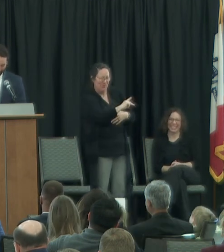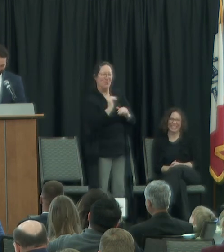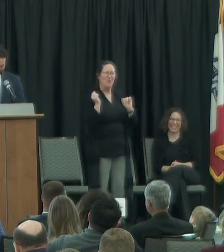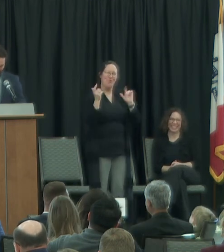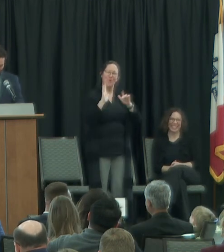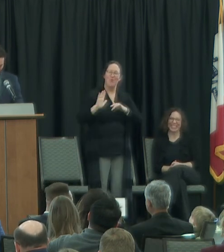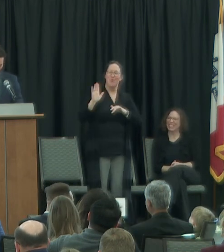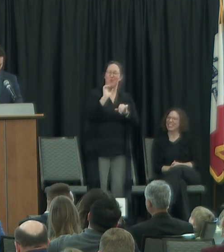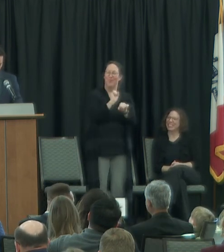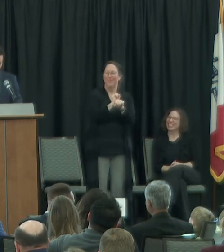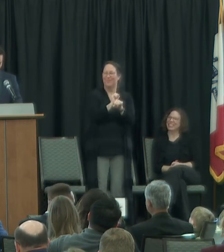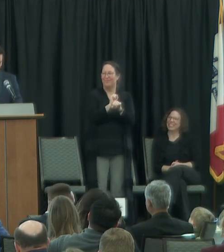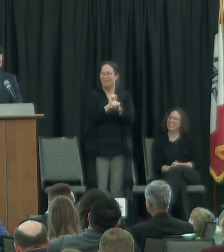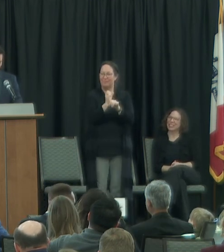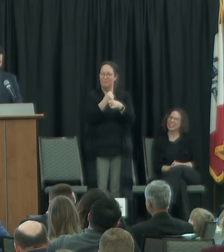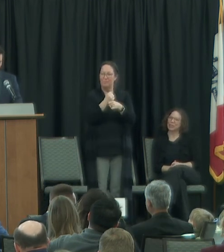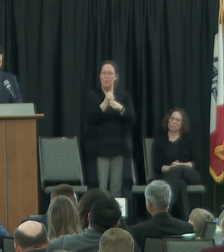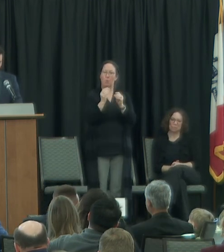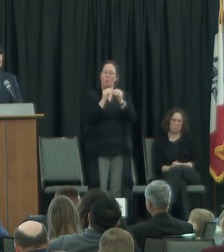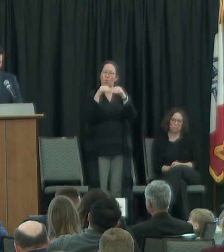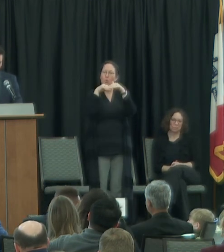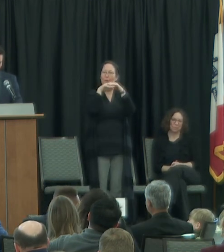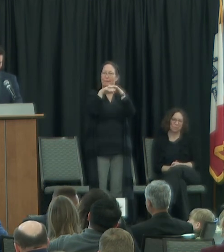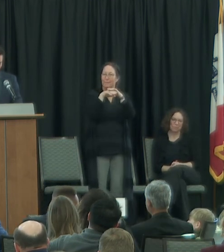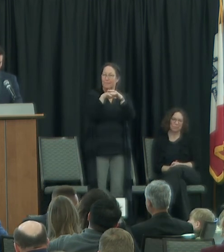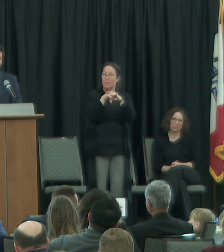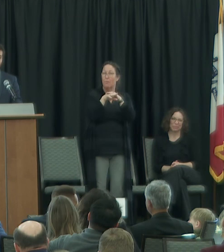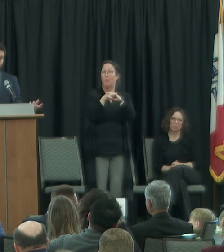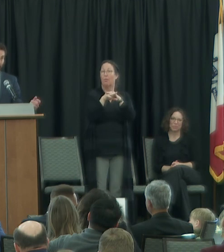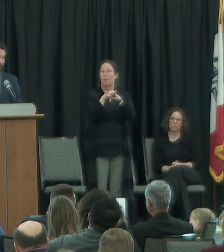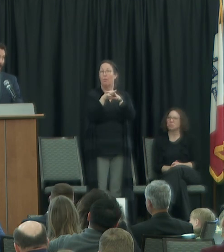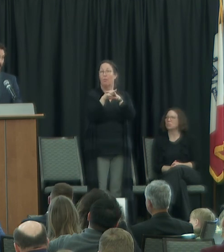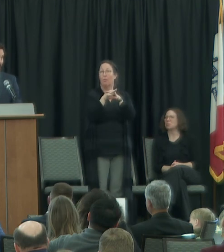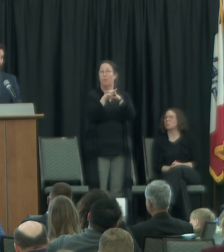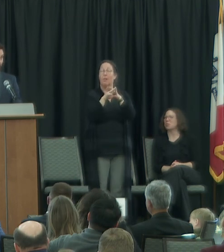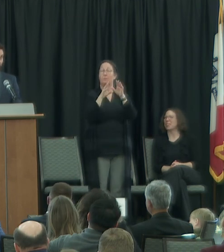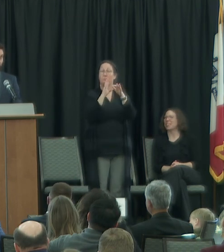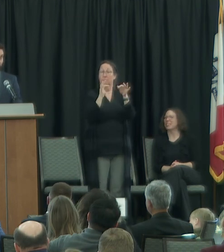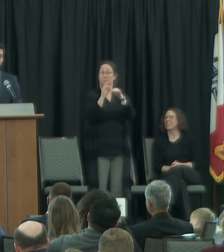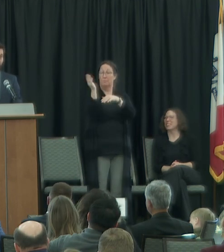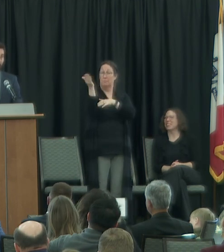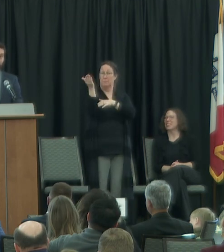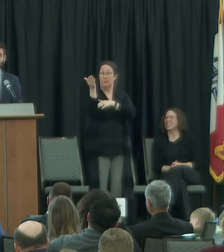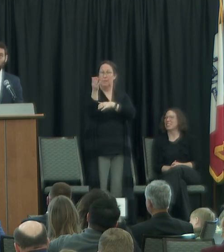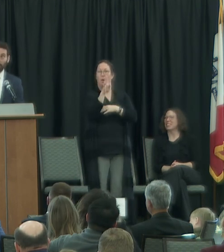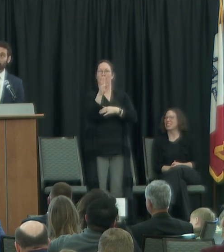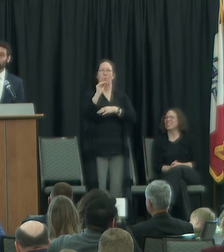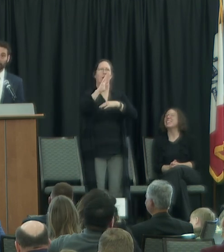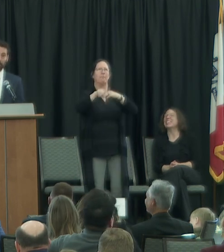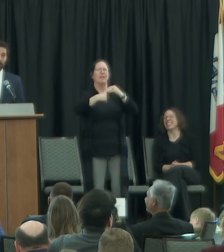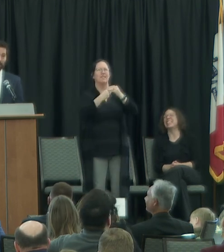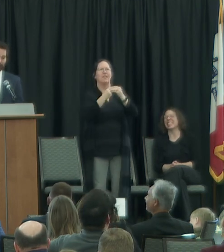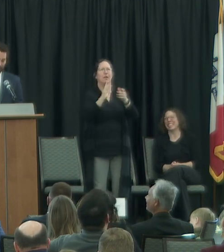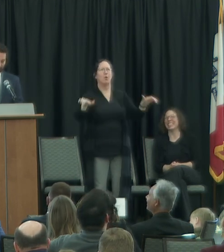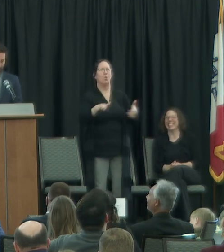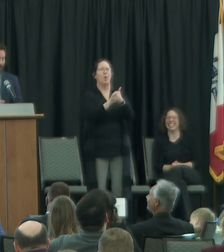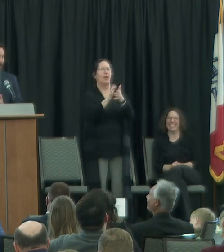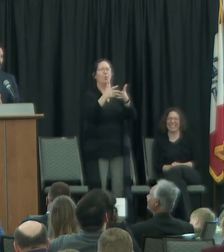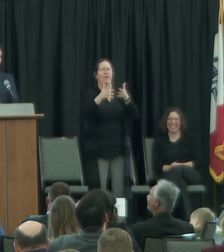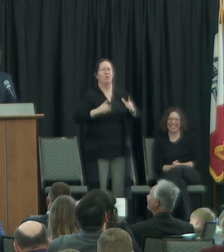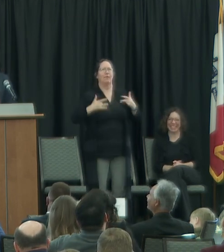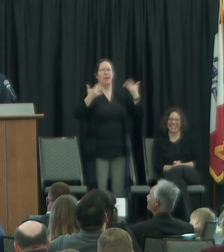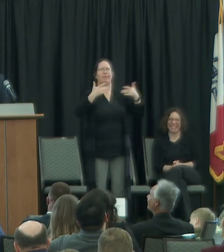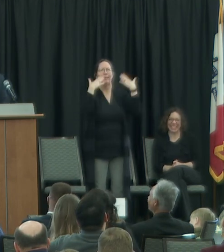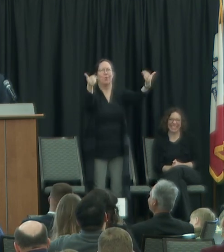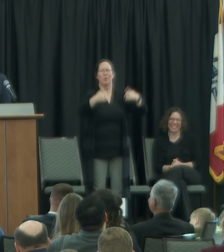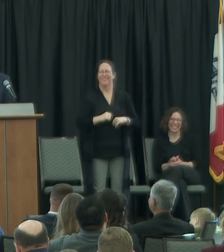for making this a more accessible state of the county / bar mitzvah wedding venue. So thank